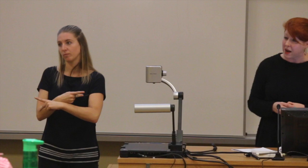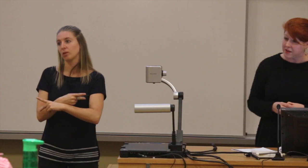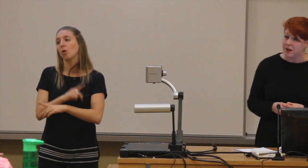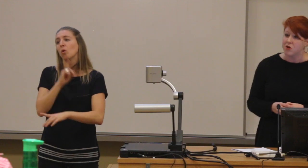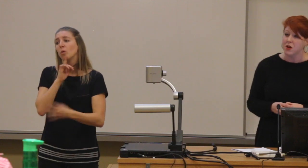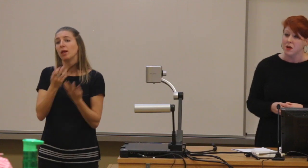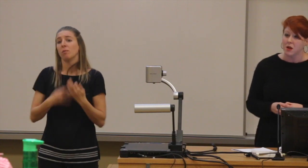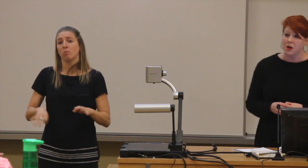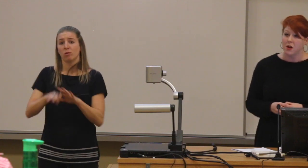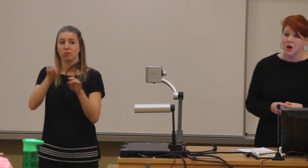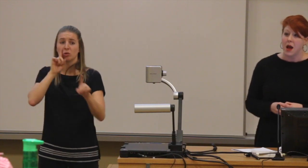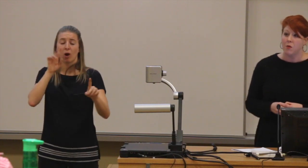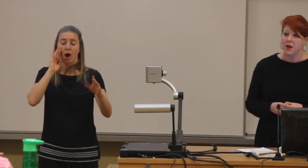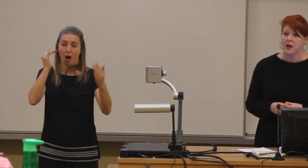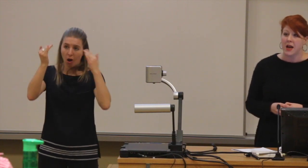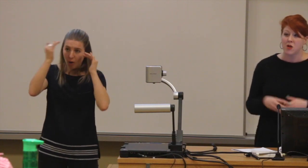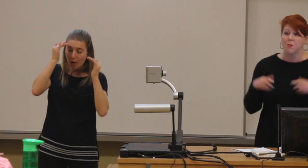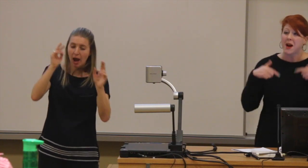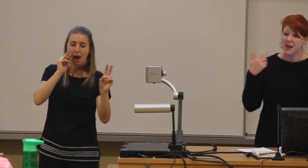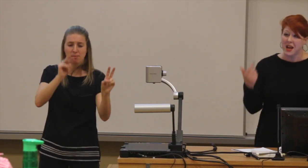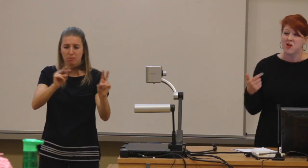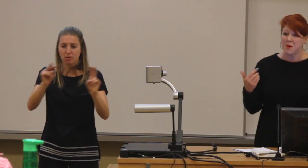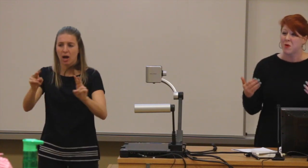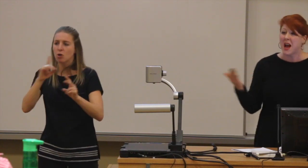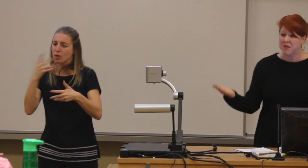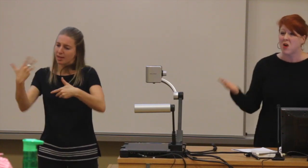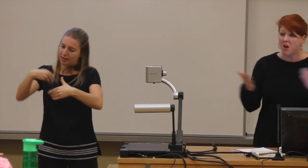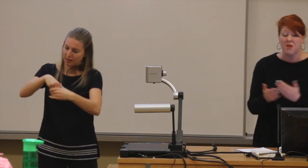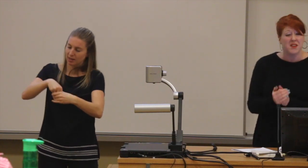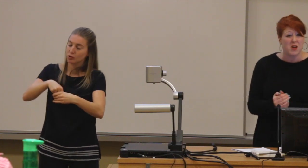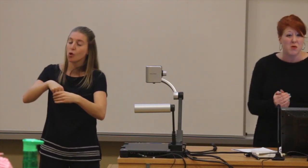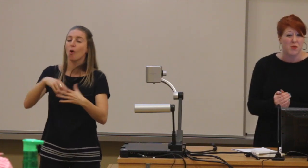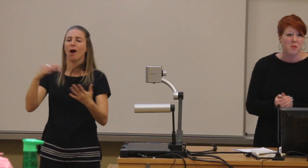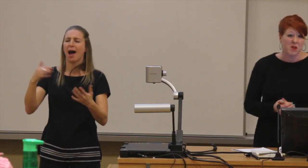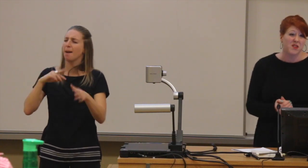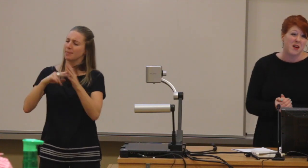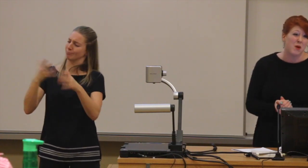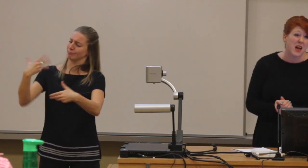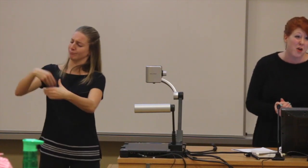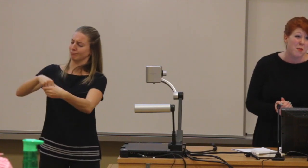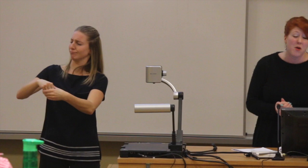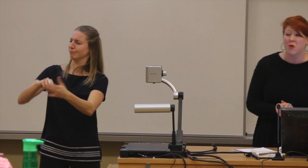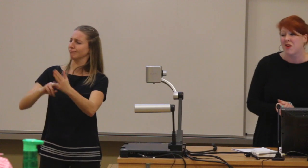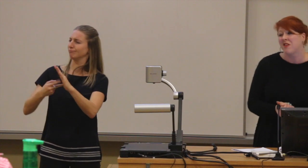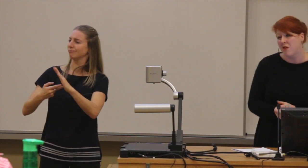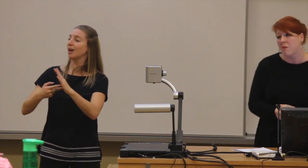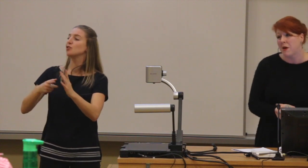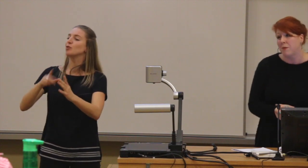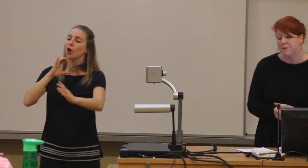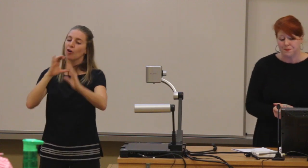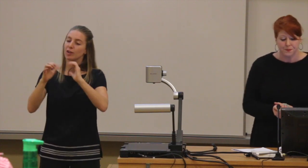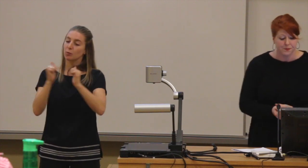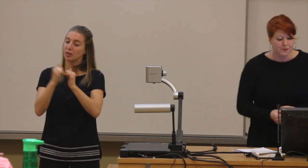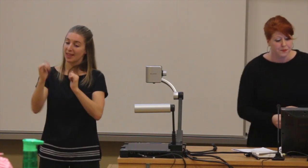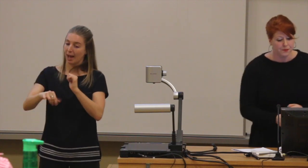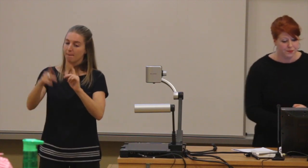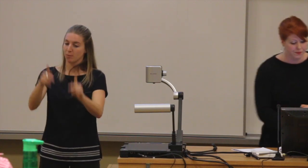that we pay attention and we engage. And by engage, I mean we have a conversation with the person that we care about or concerned about.